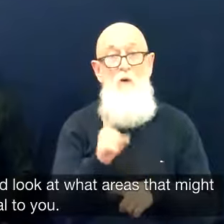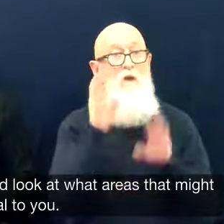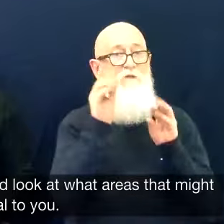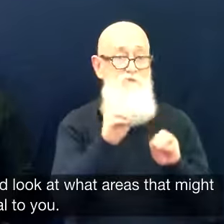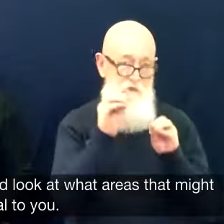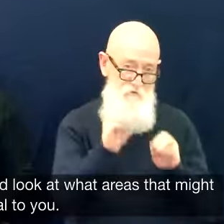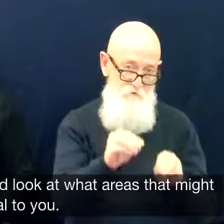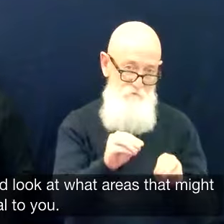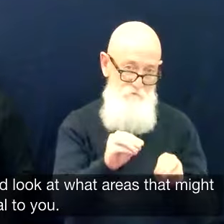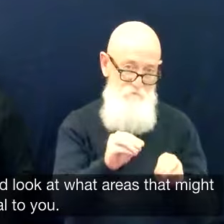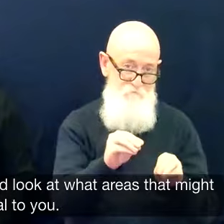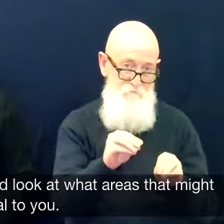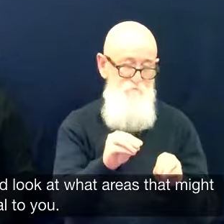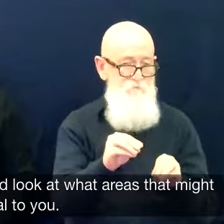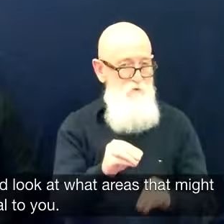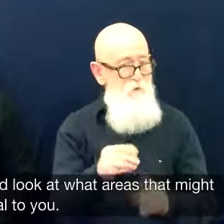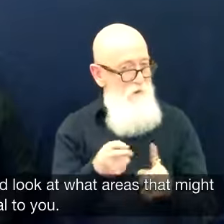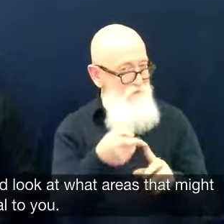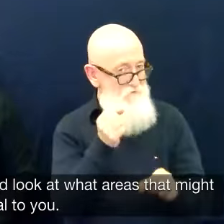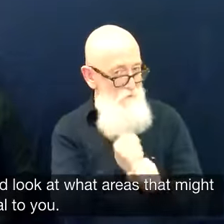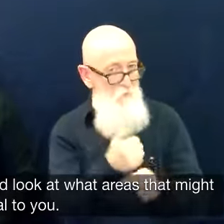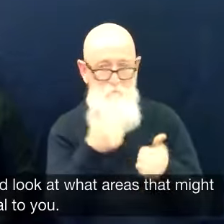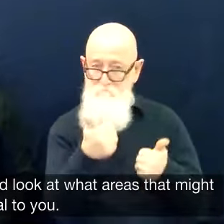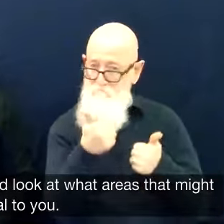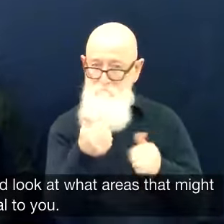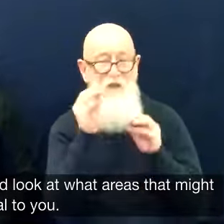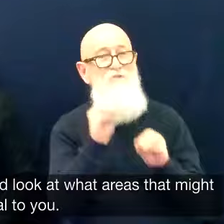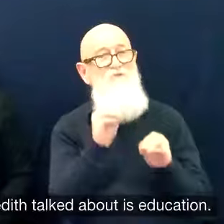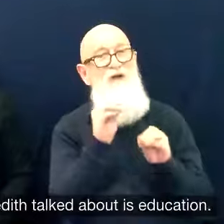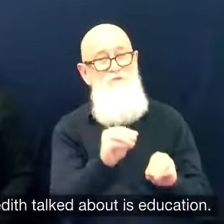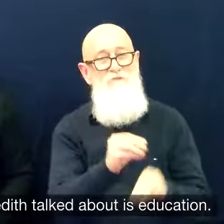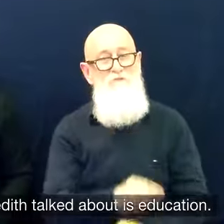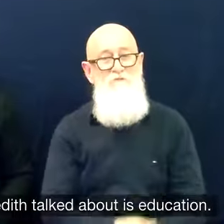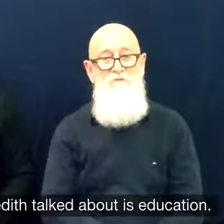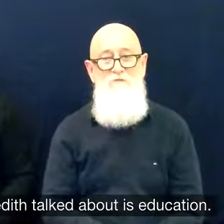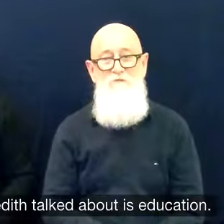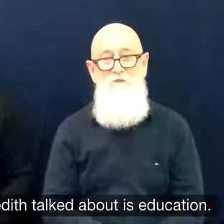education. So let's use education as an example.